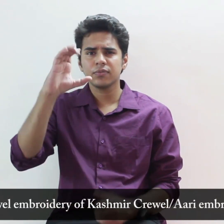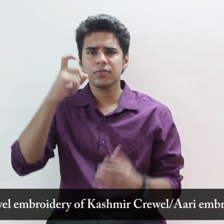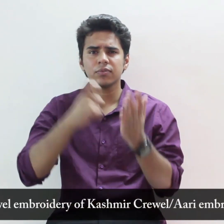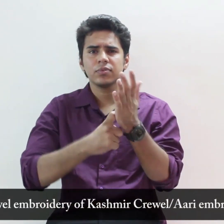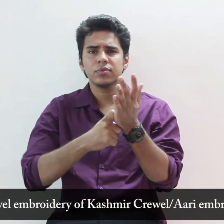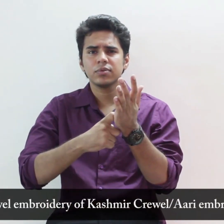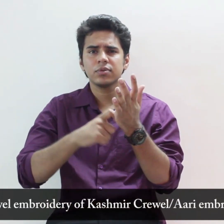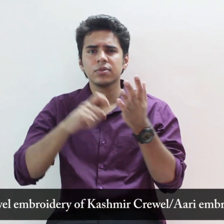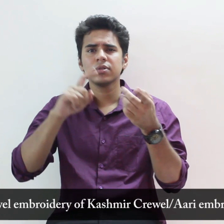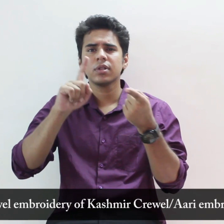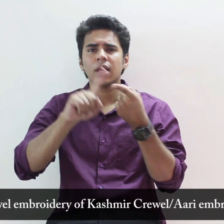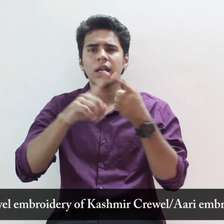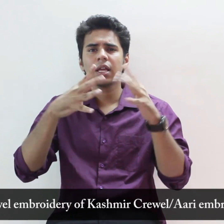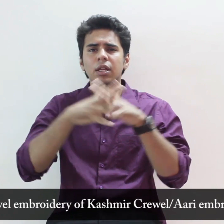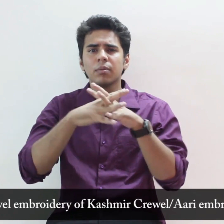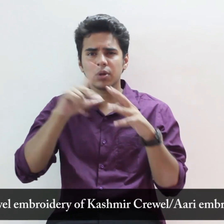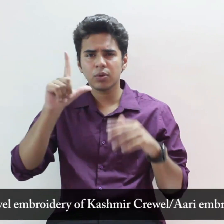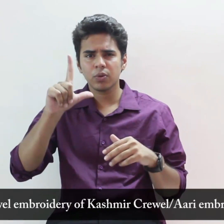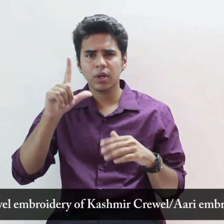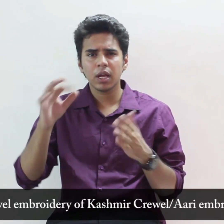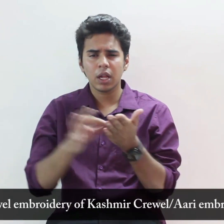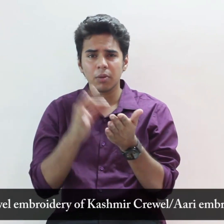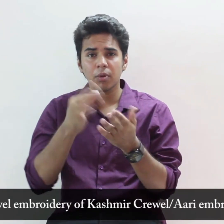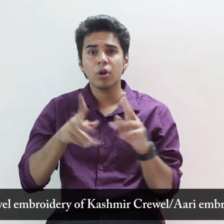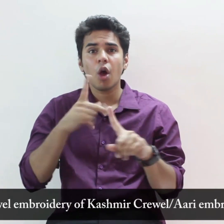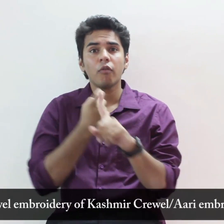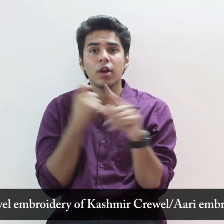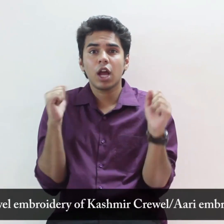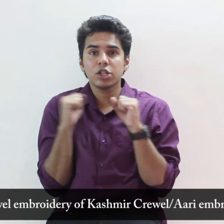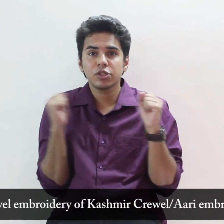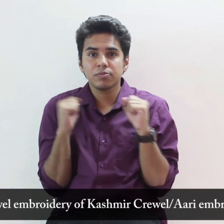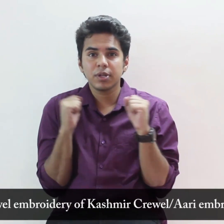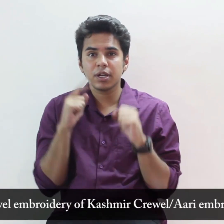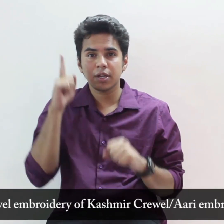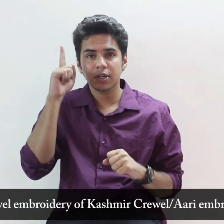Kruval embroidery of Kashmir, Kruval Ari embroidery.